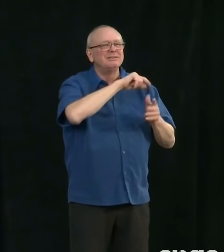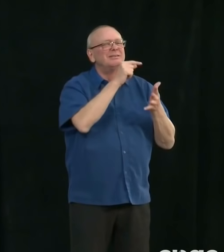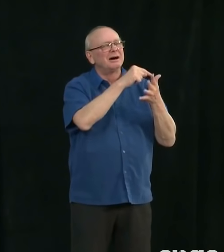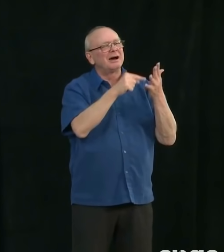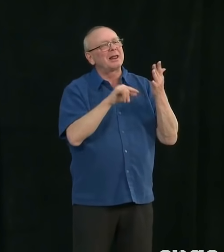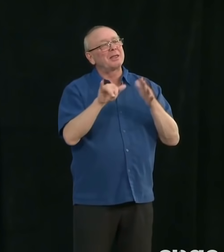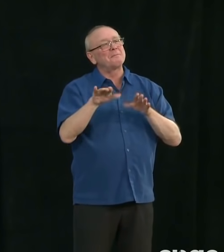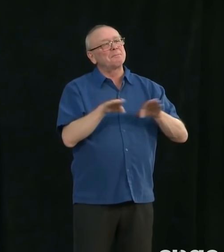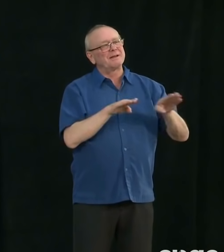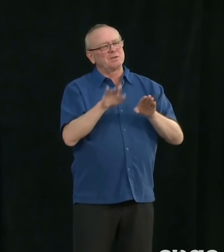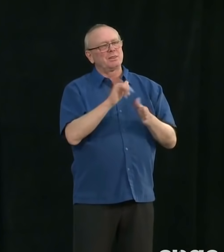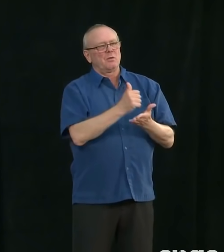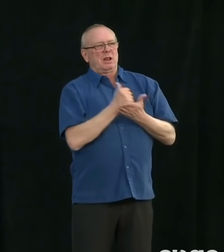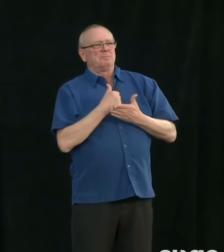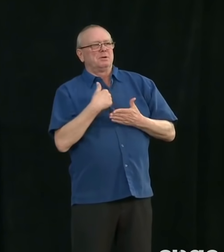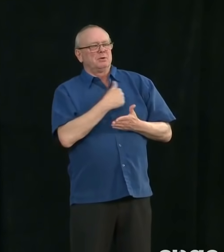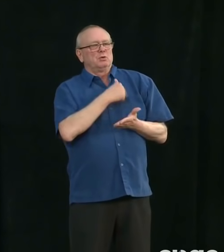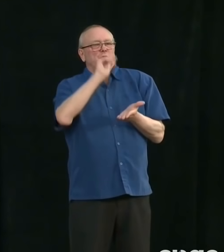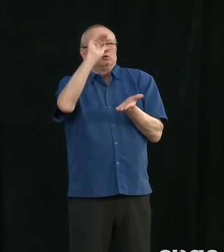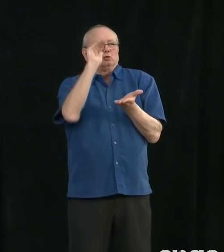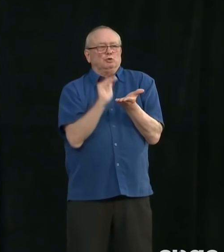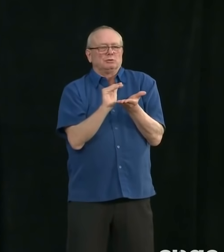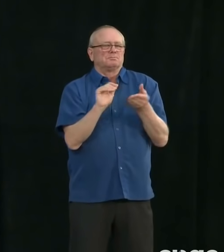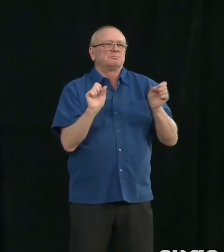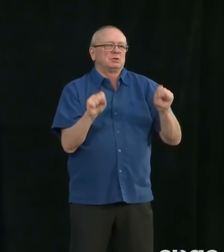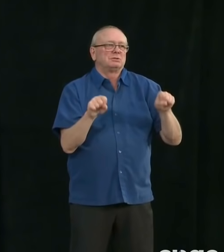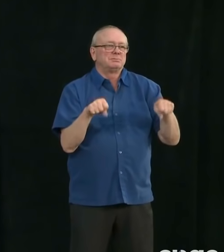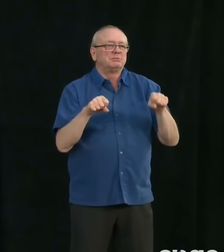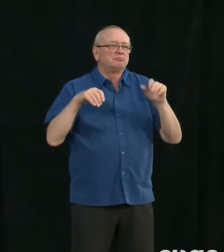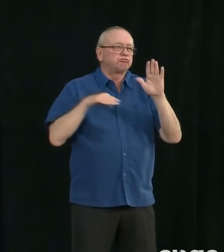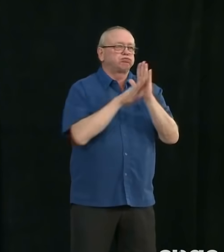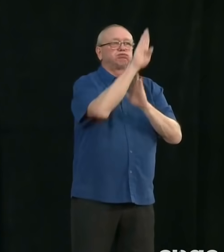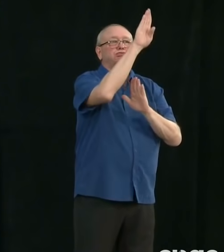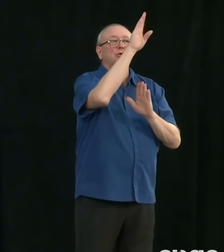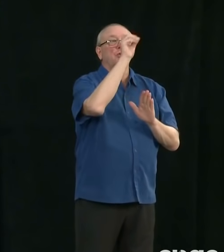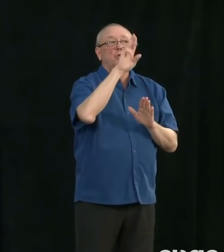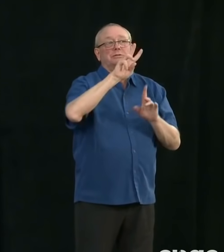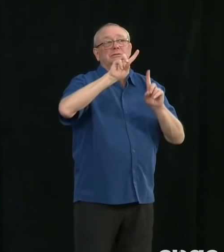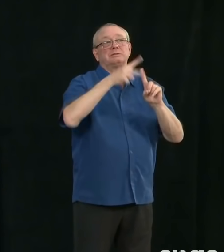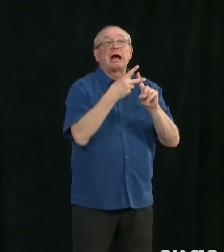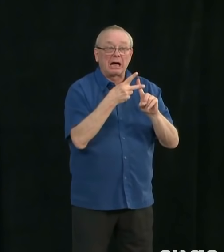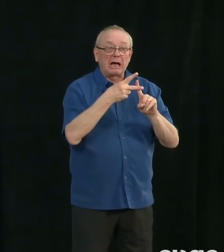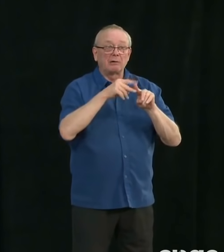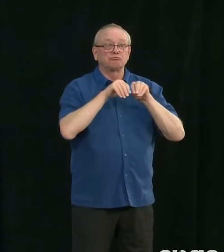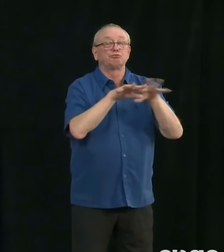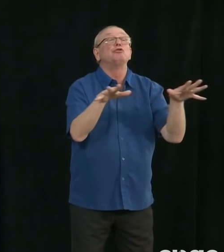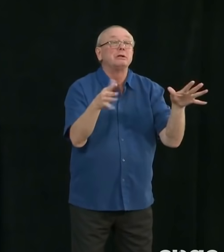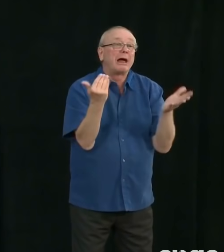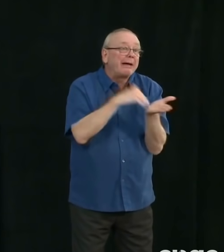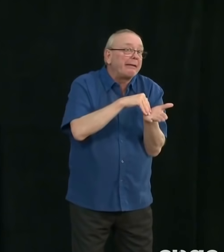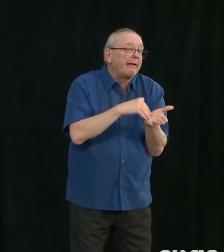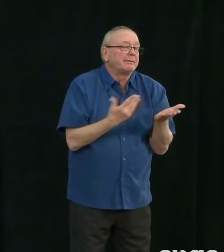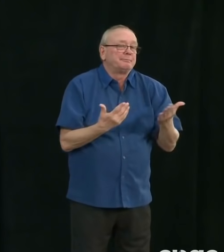Operator, could you please put through the next question? Ralphie Burchakanian, CBC.